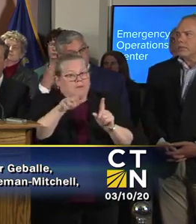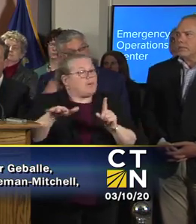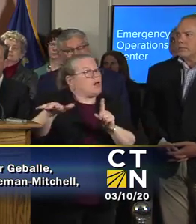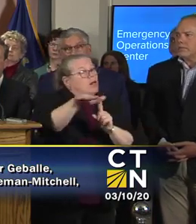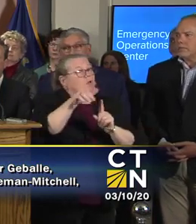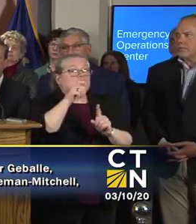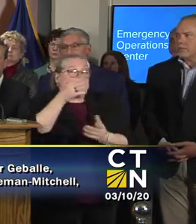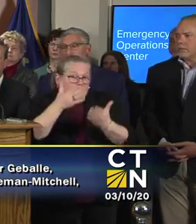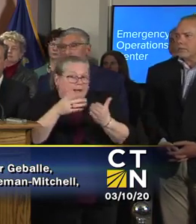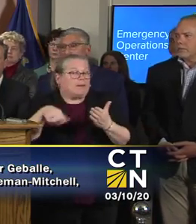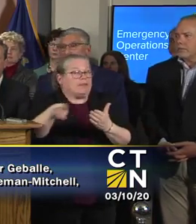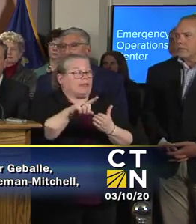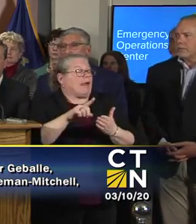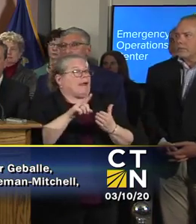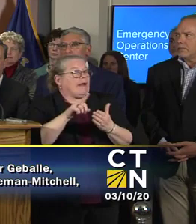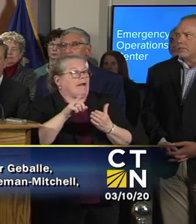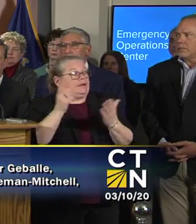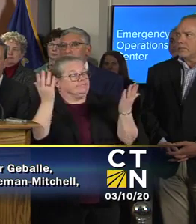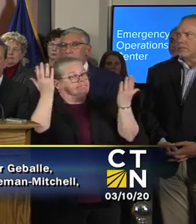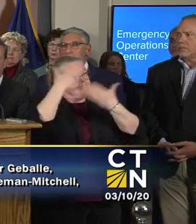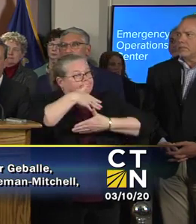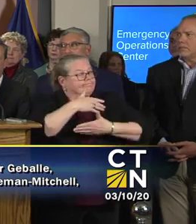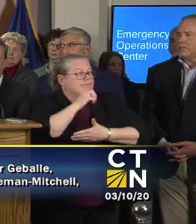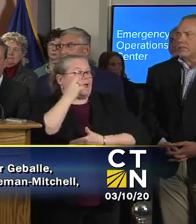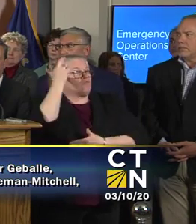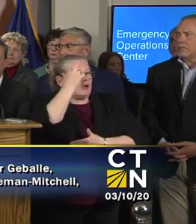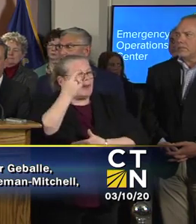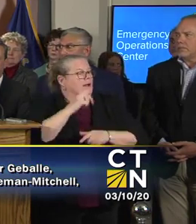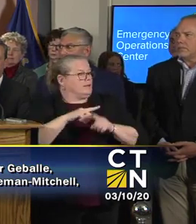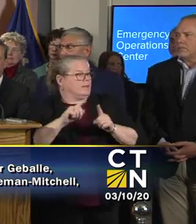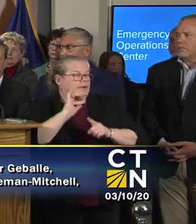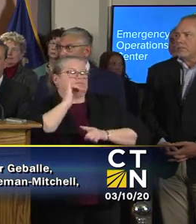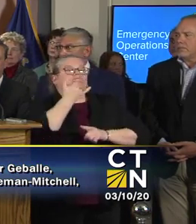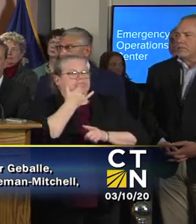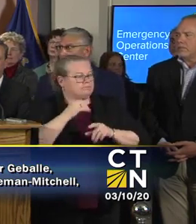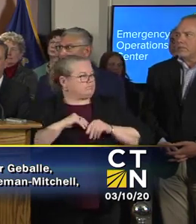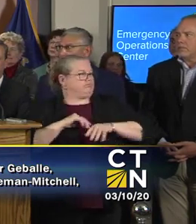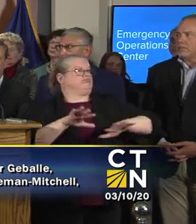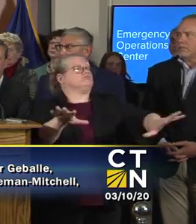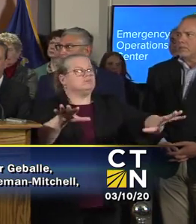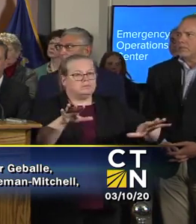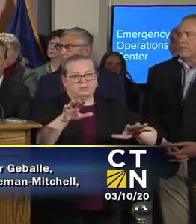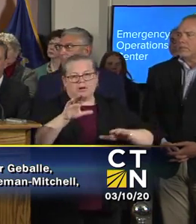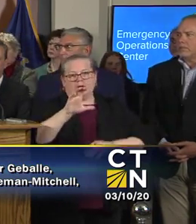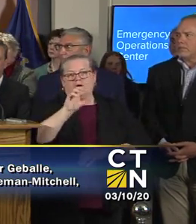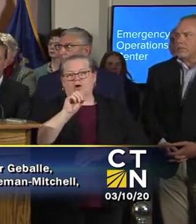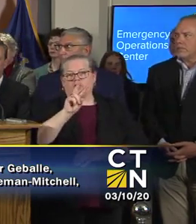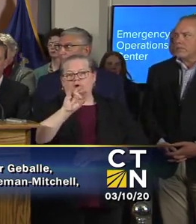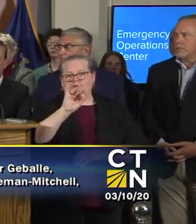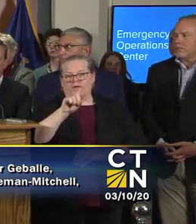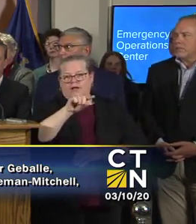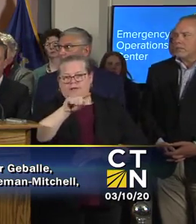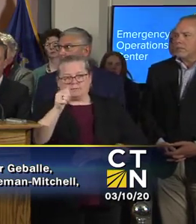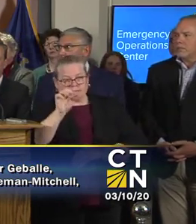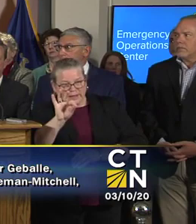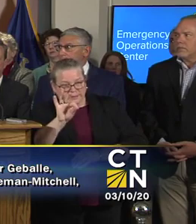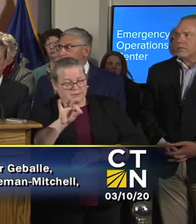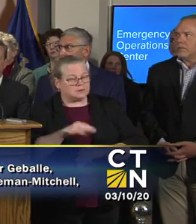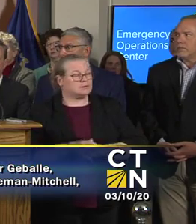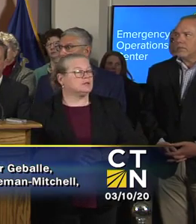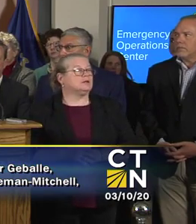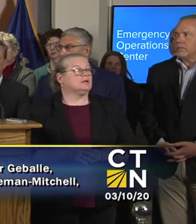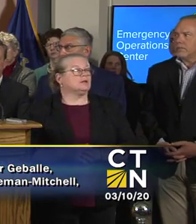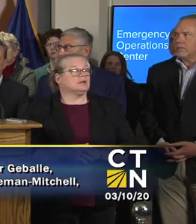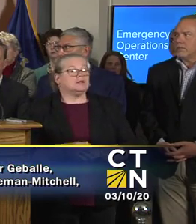we've been very aggressive, as we discussed yesterday, on large events. We've been thrilled by the response that we've seen